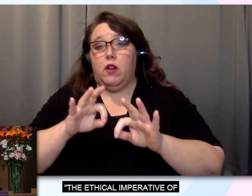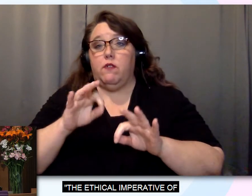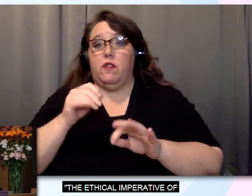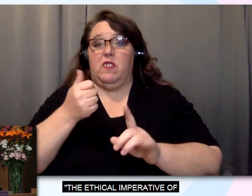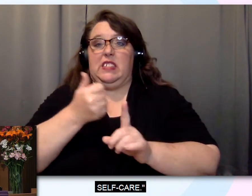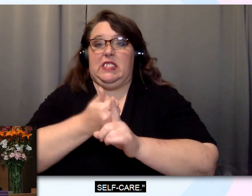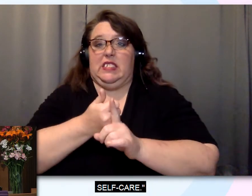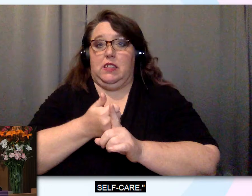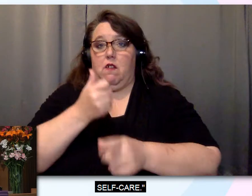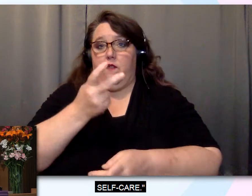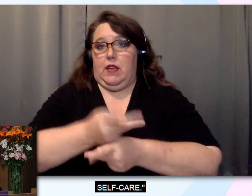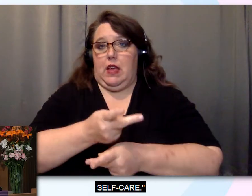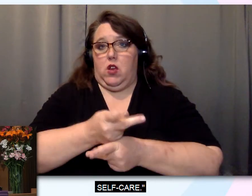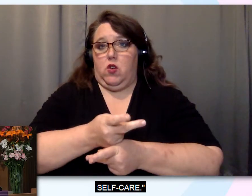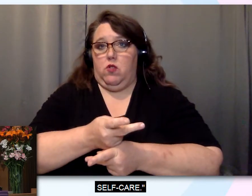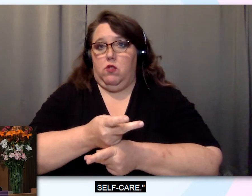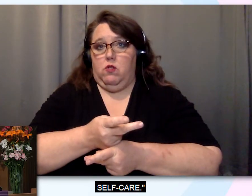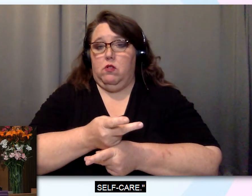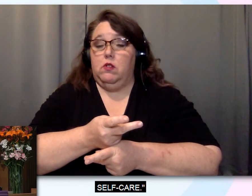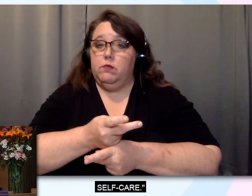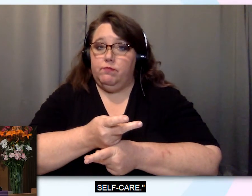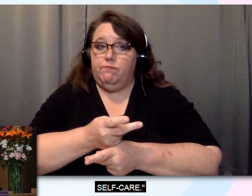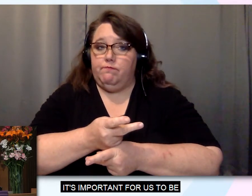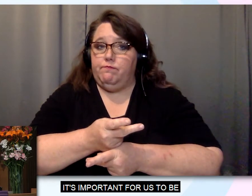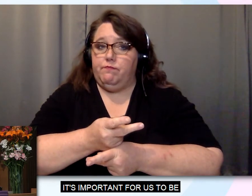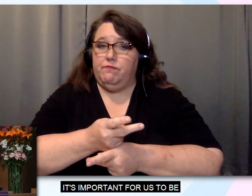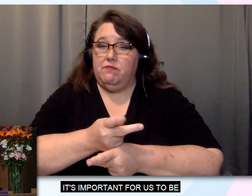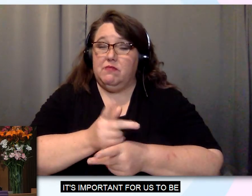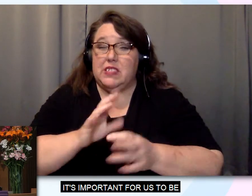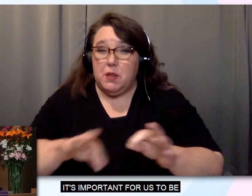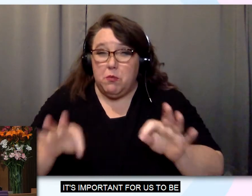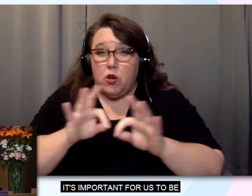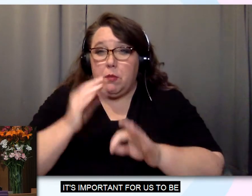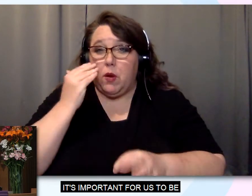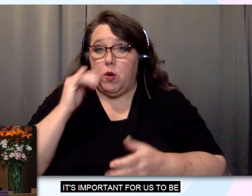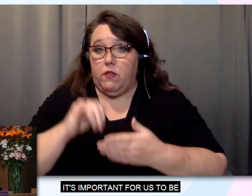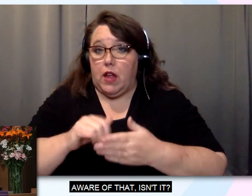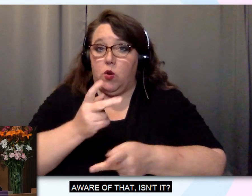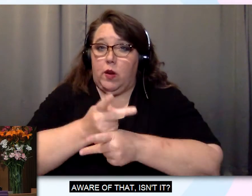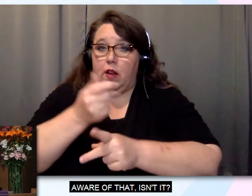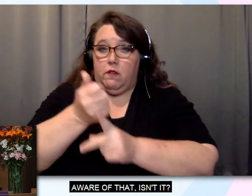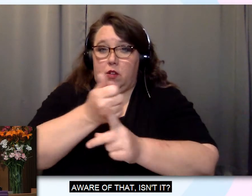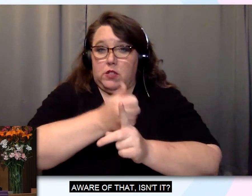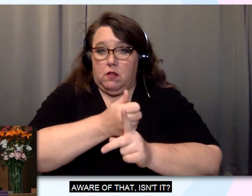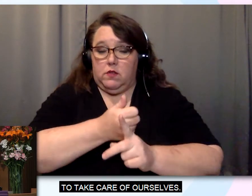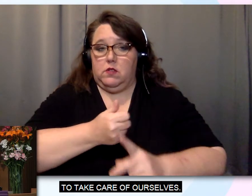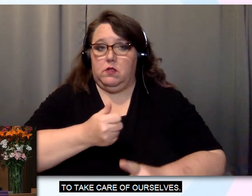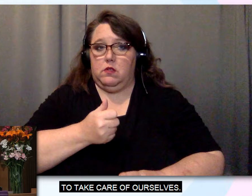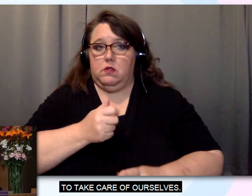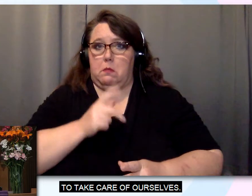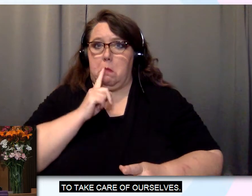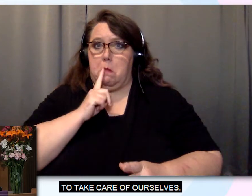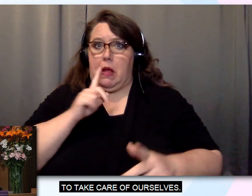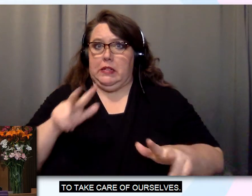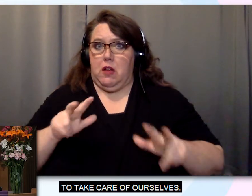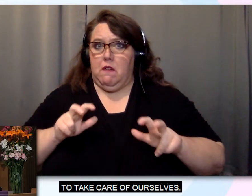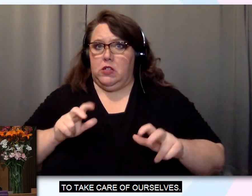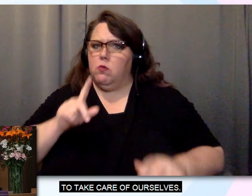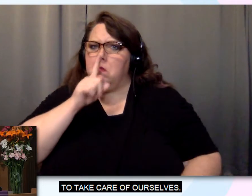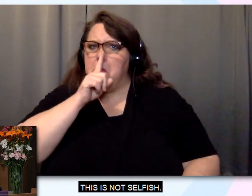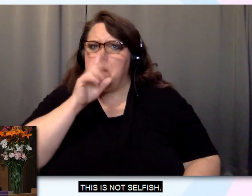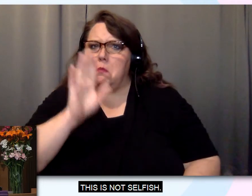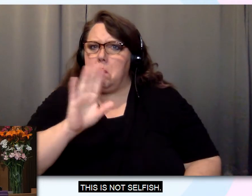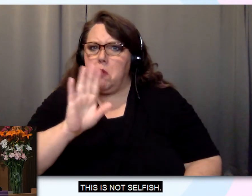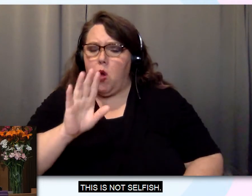Imperative of Self-Care." It's important for us to be aware of that, isn't it? To take care of ourselves. This is not